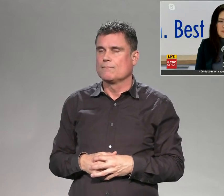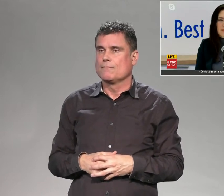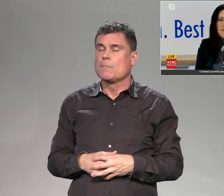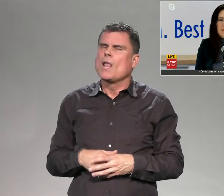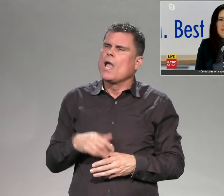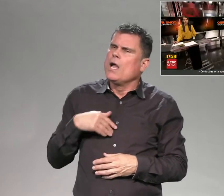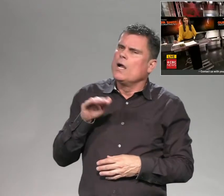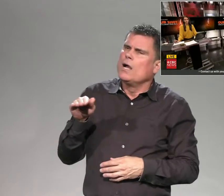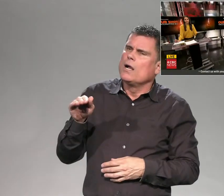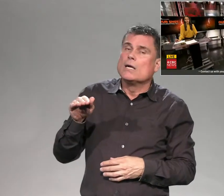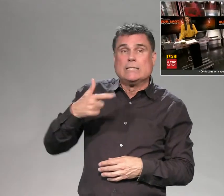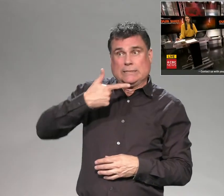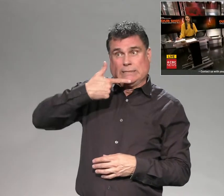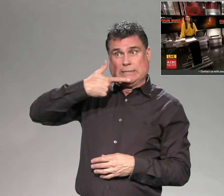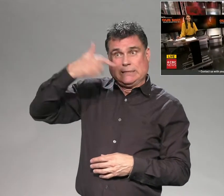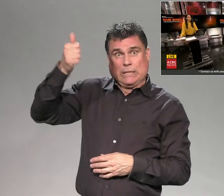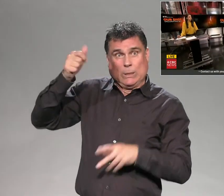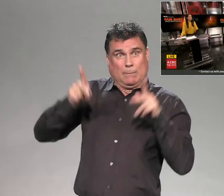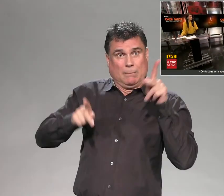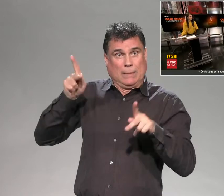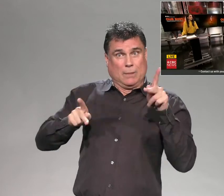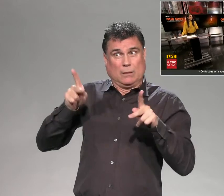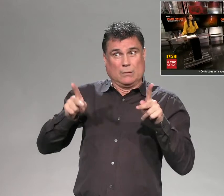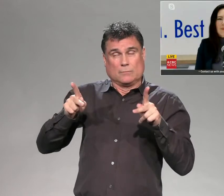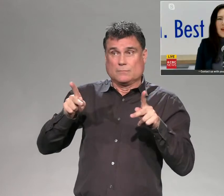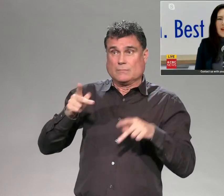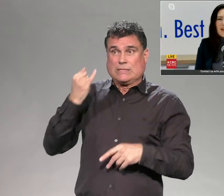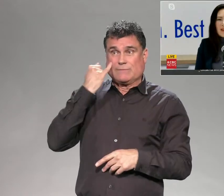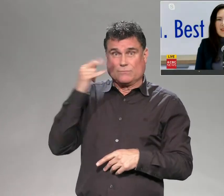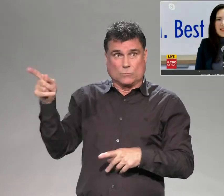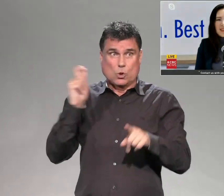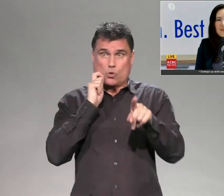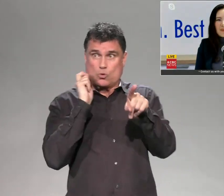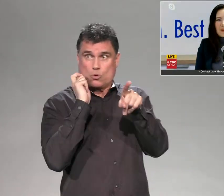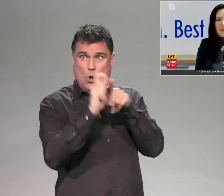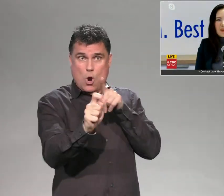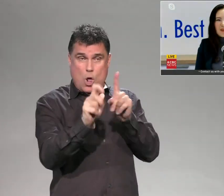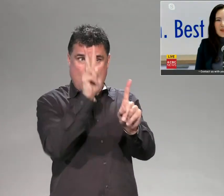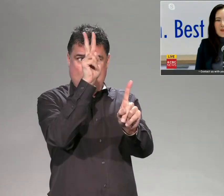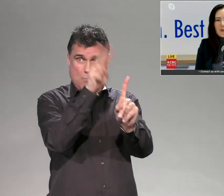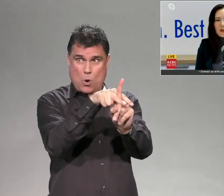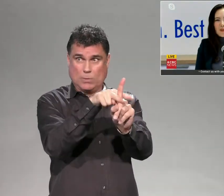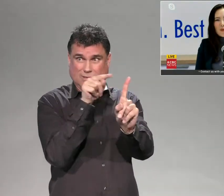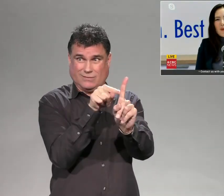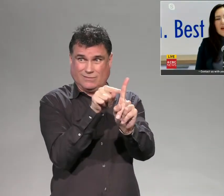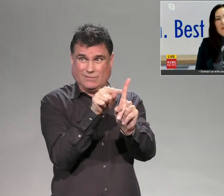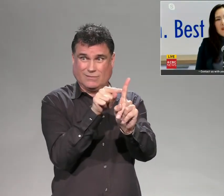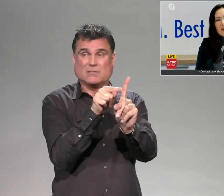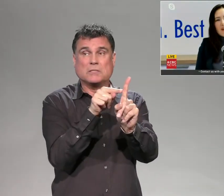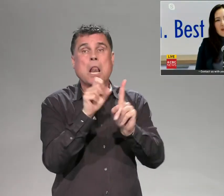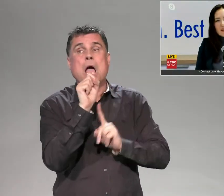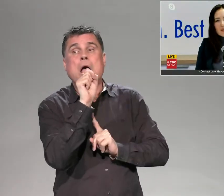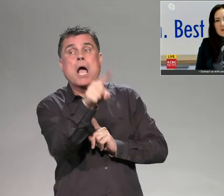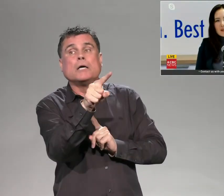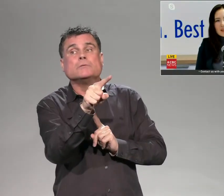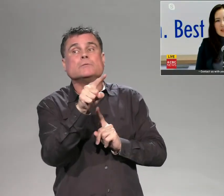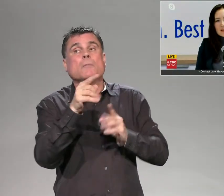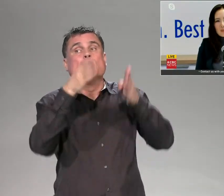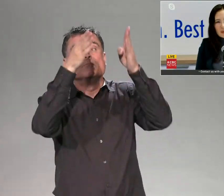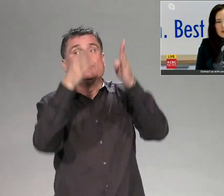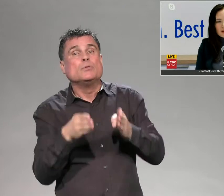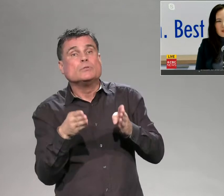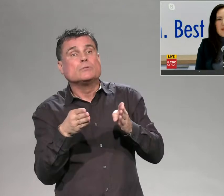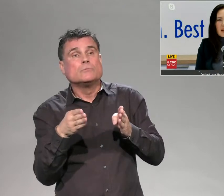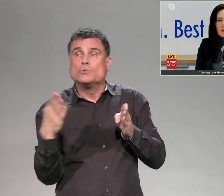visits when they make the call to schedule their vaccination? Yeah, that's an important question as well. So when they call into our